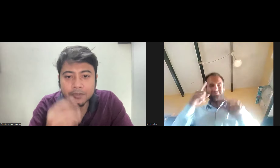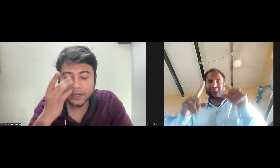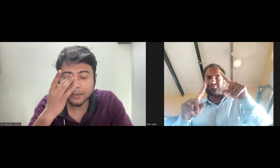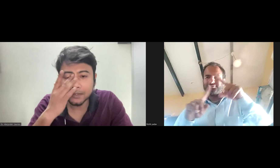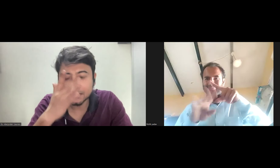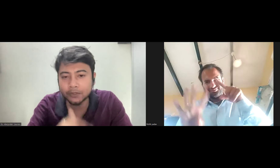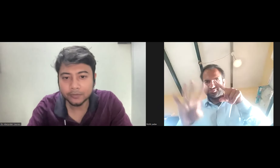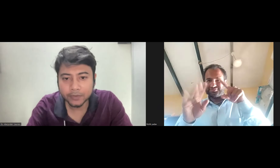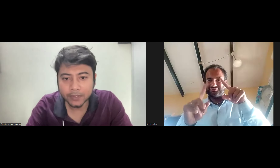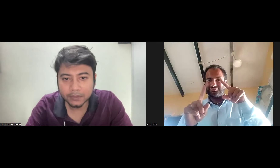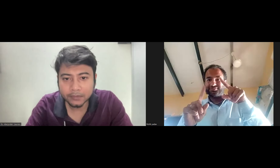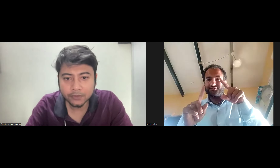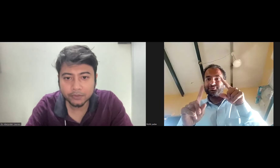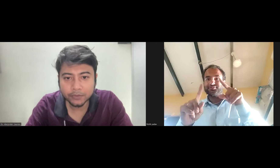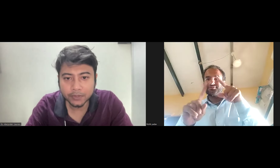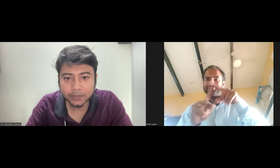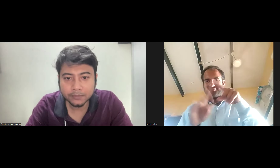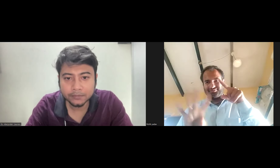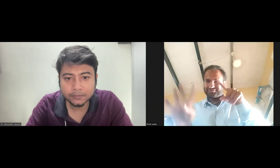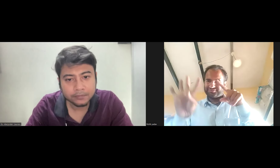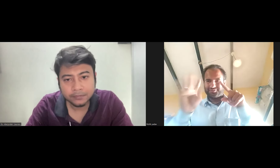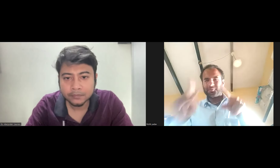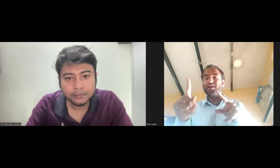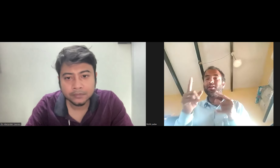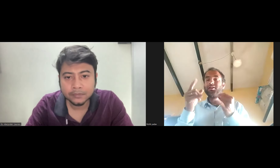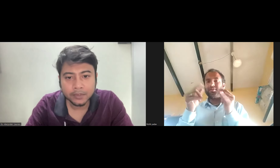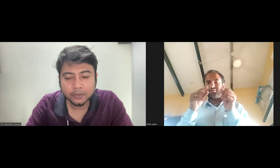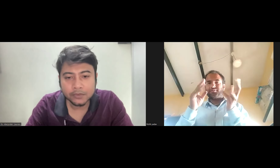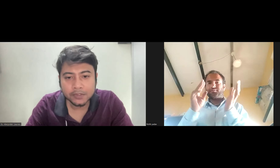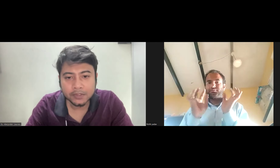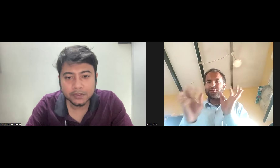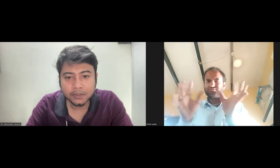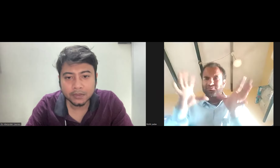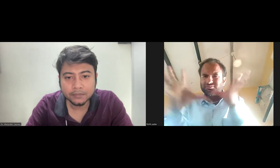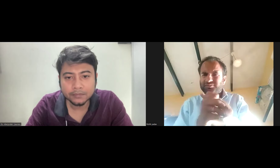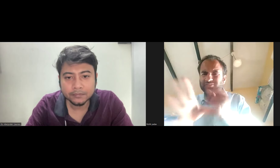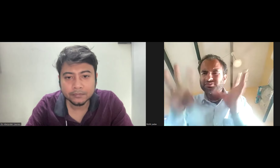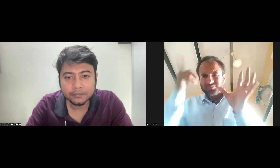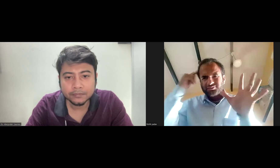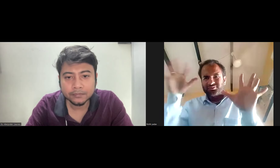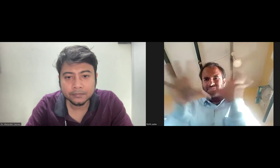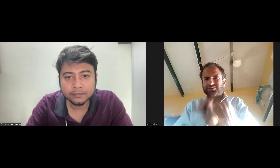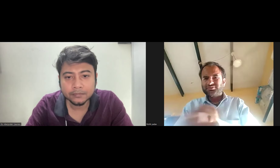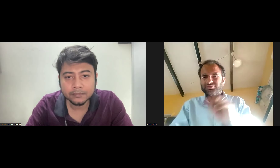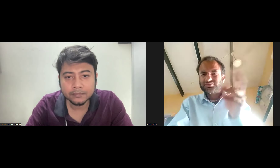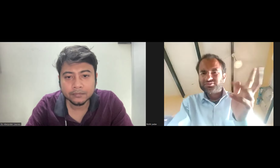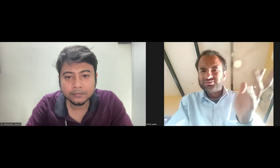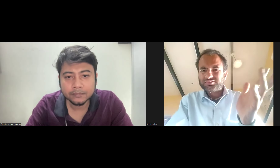I was late, Mataji. Sorry for that. I joined 4:30. Okay. Then Tulsi.